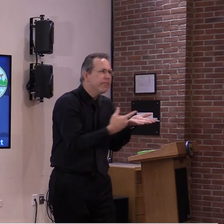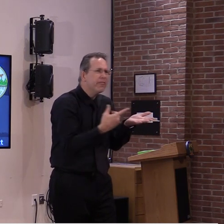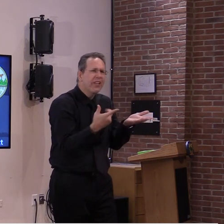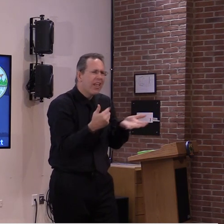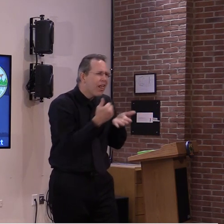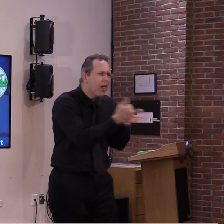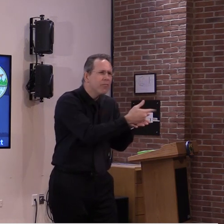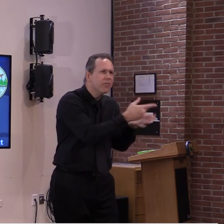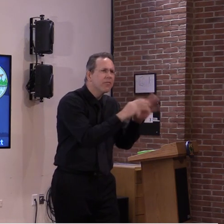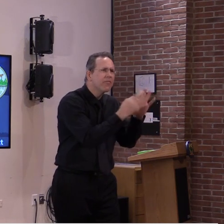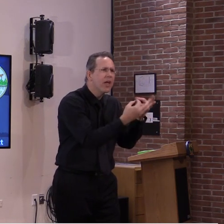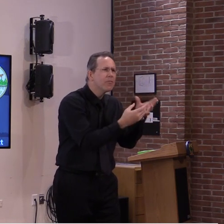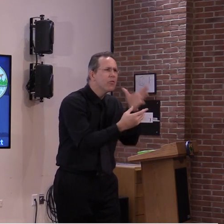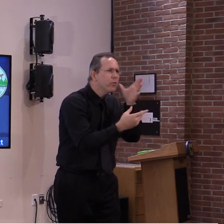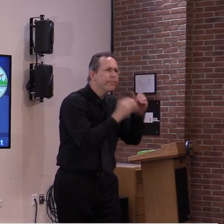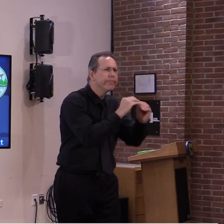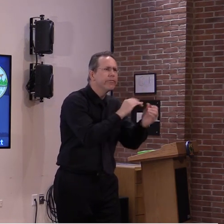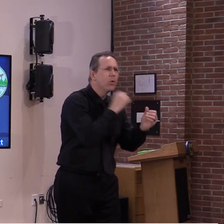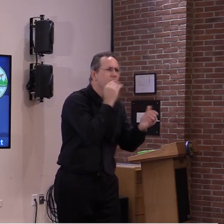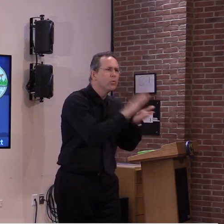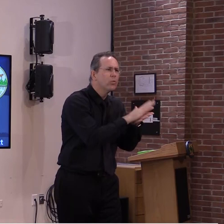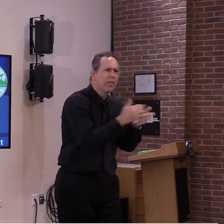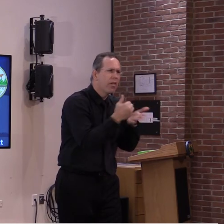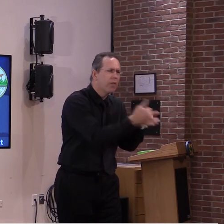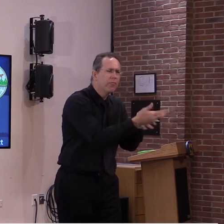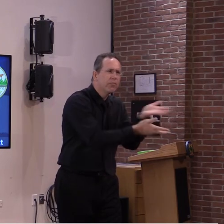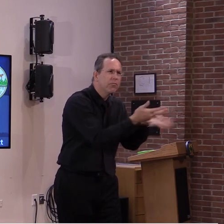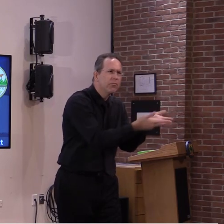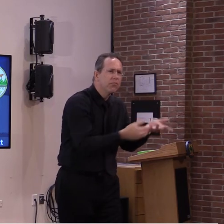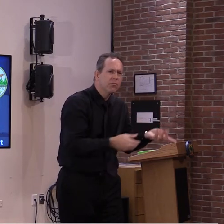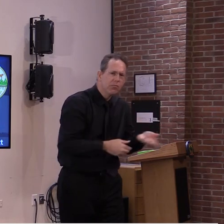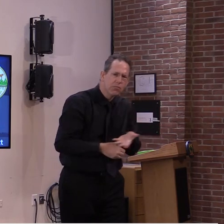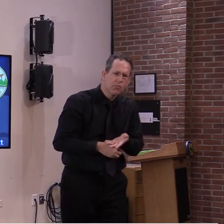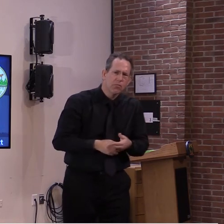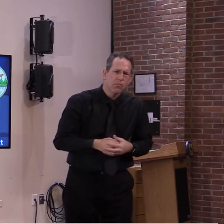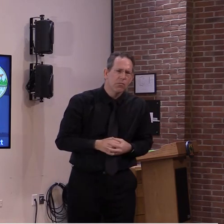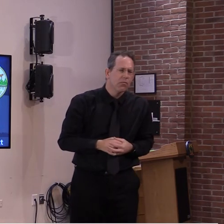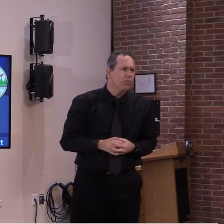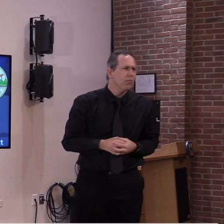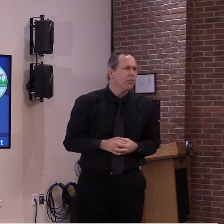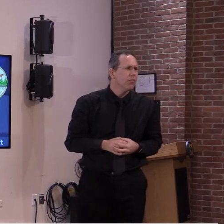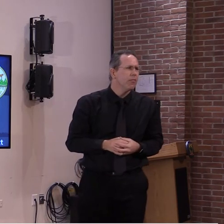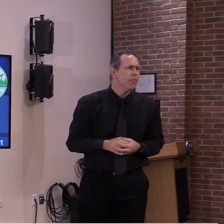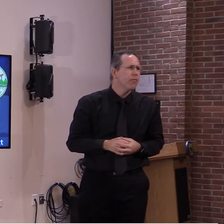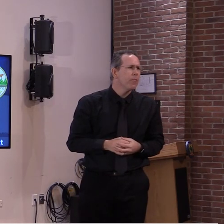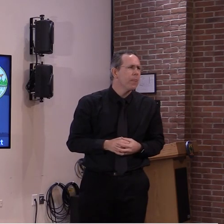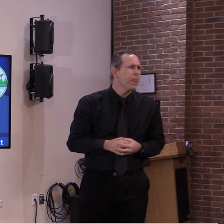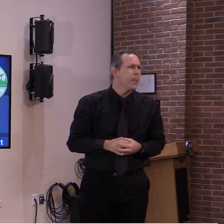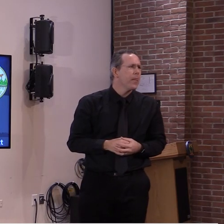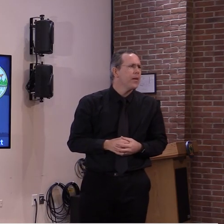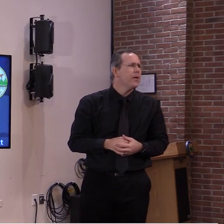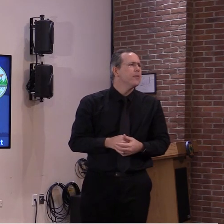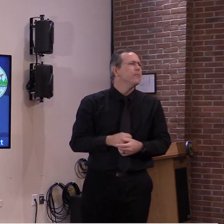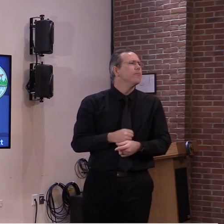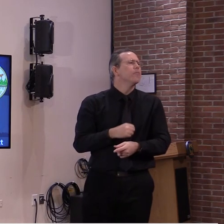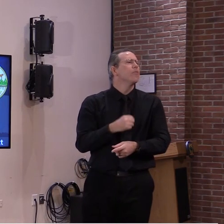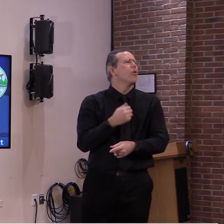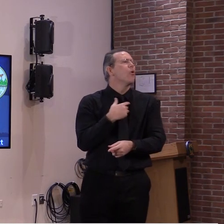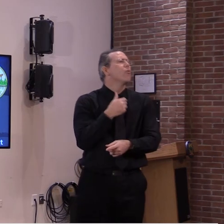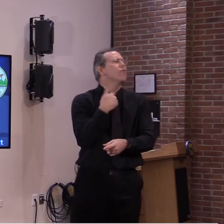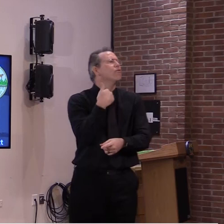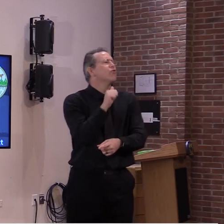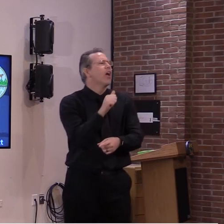Yeah, we do try to act as a resource, but, you know, part of, I would say, traditionally, the idea of homeschooling is that one would independently educate